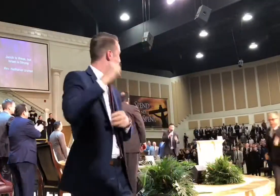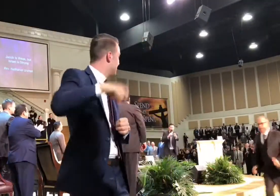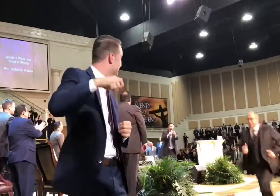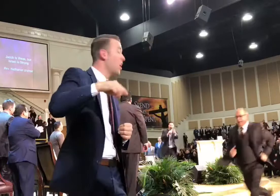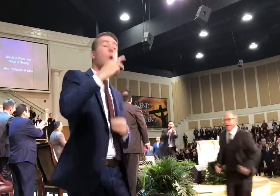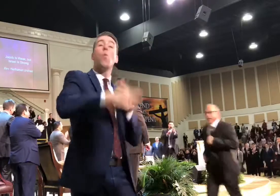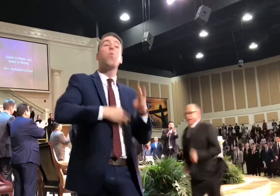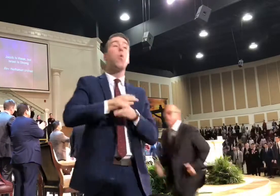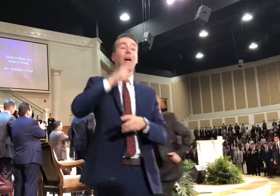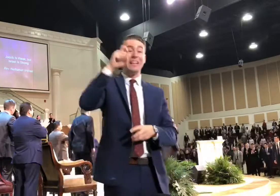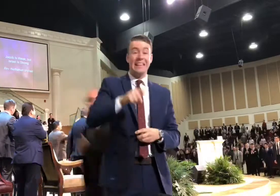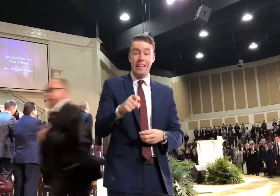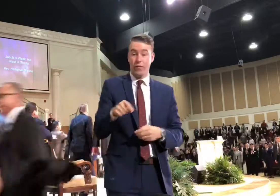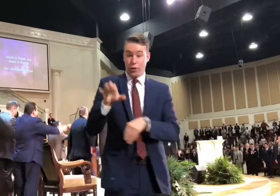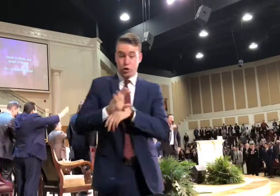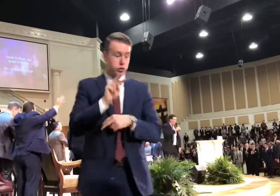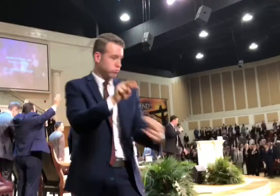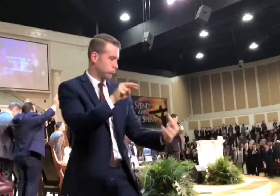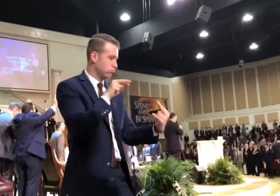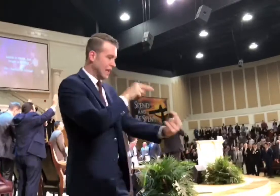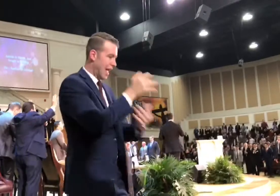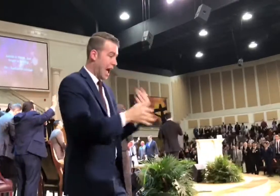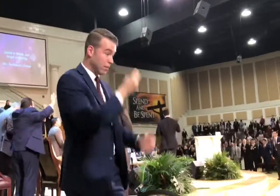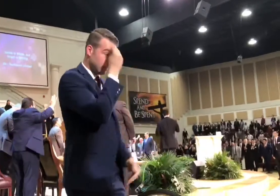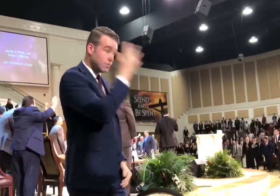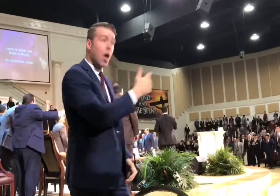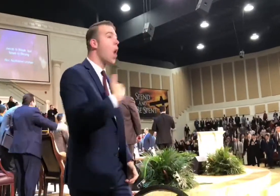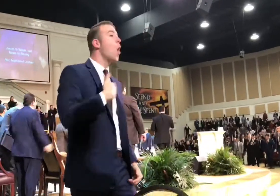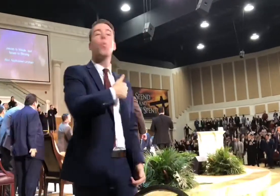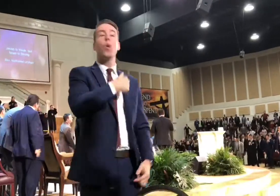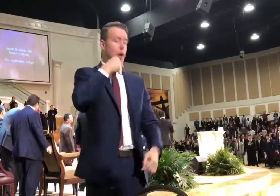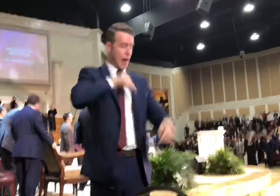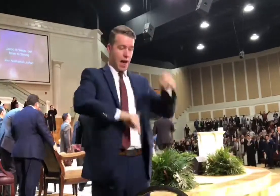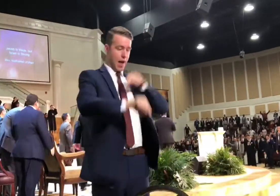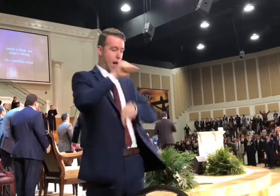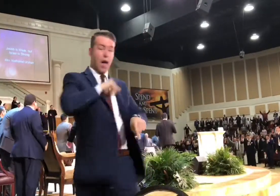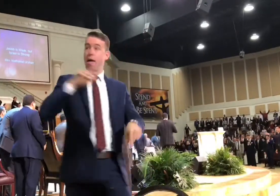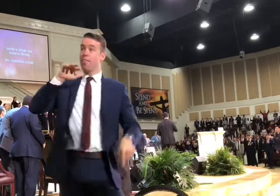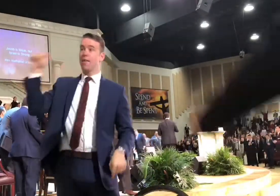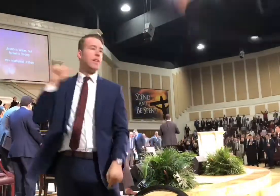that's looking hell in the eyes and saying, we're not going anywhere.